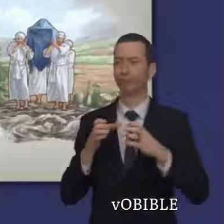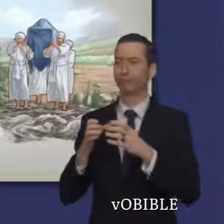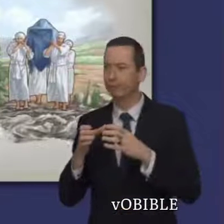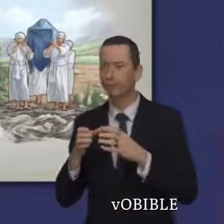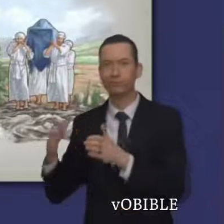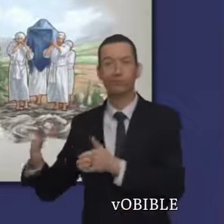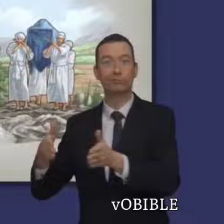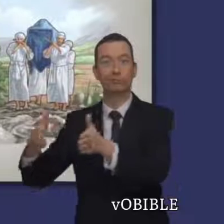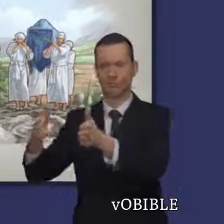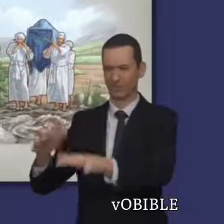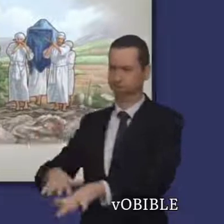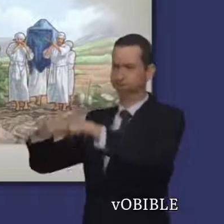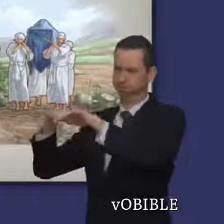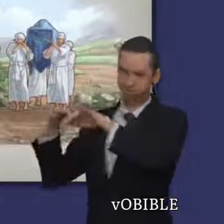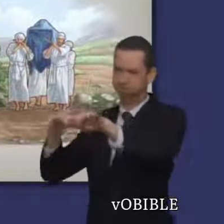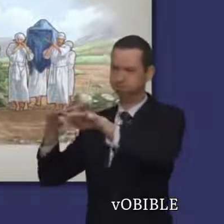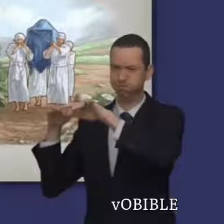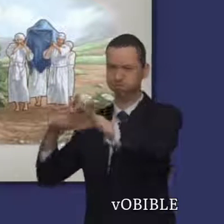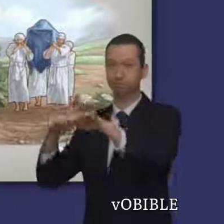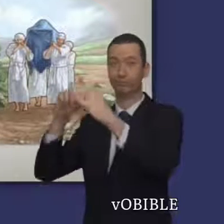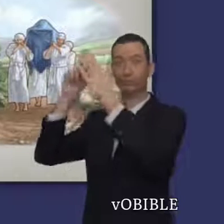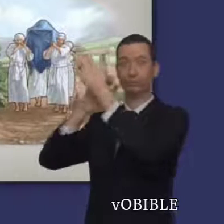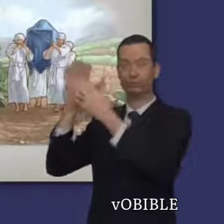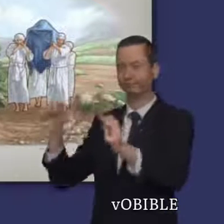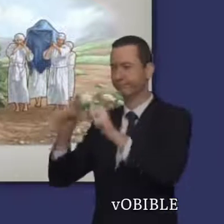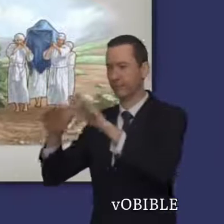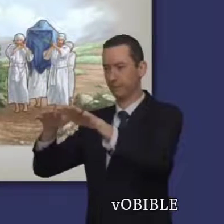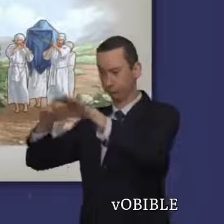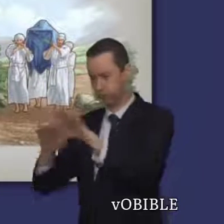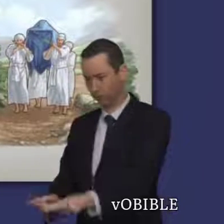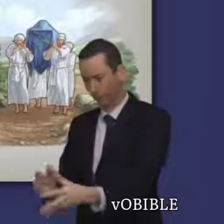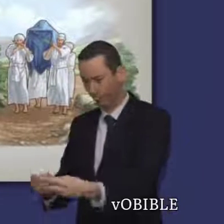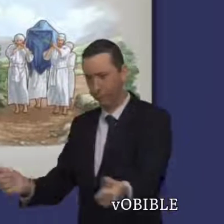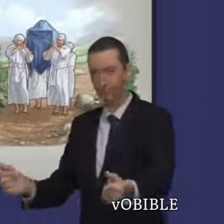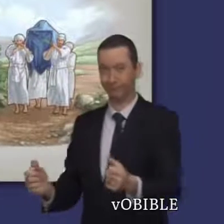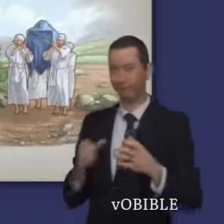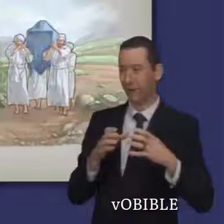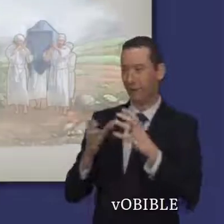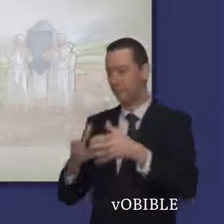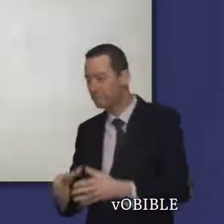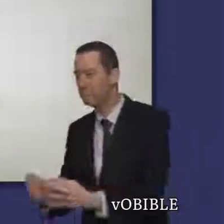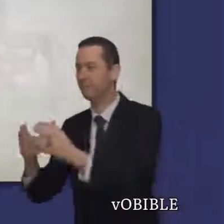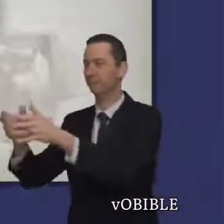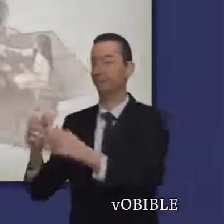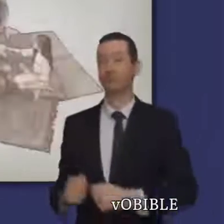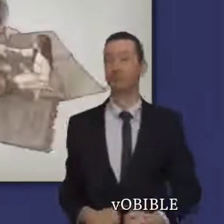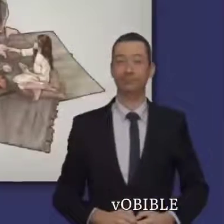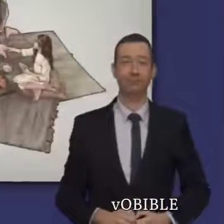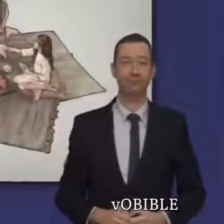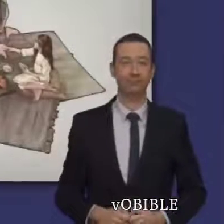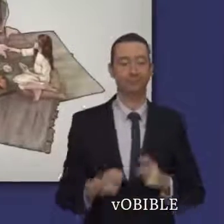miraculously crosses the Jordan River on dry ground, even though the river is at flood stage.